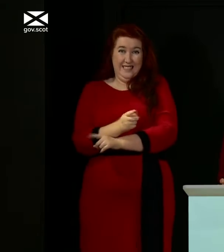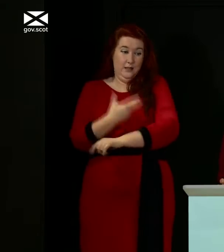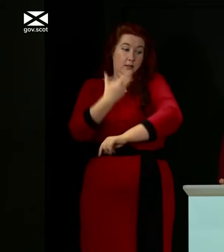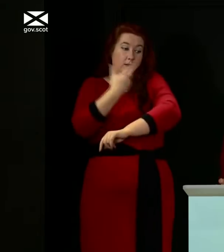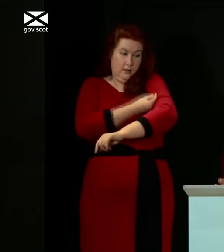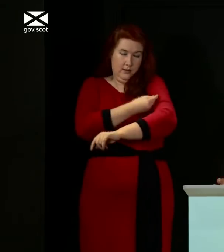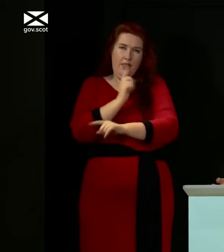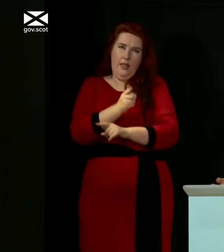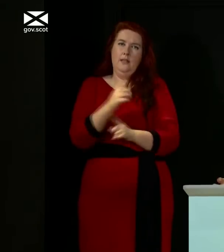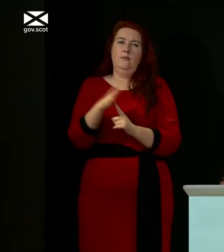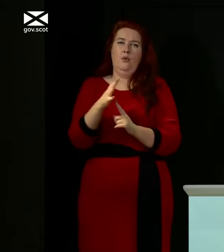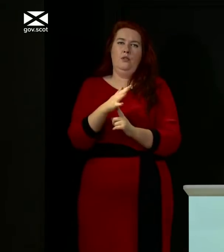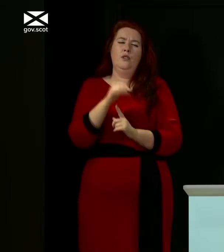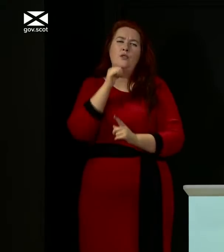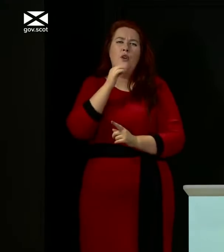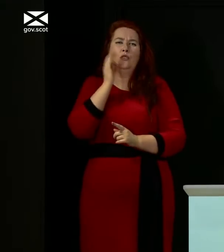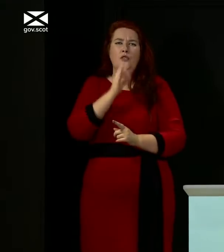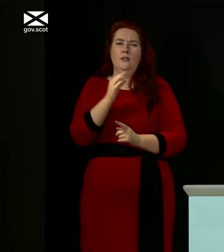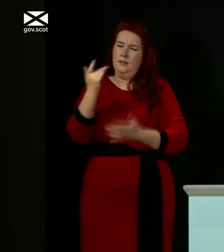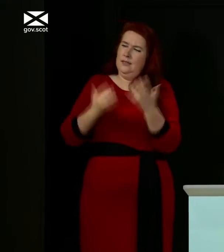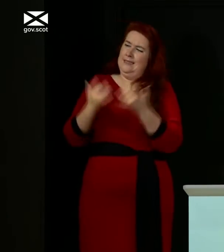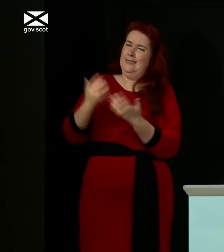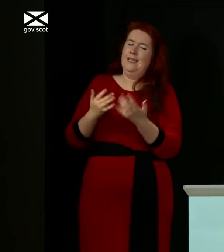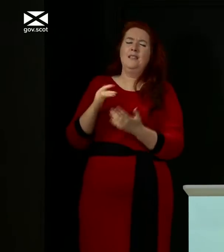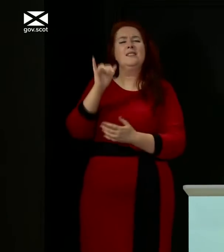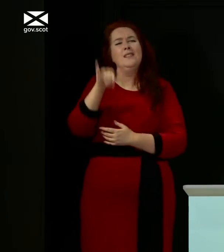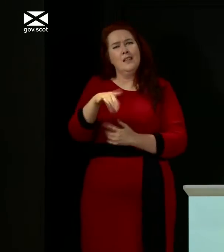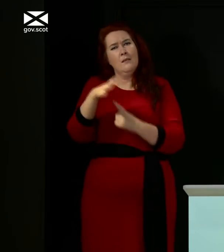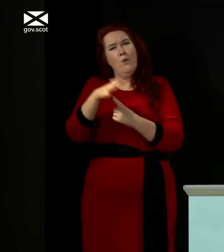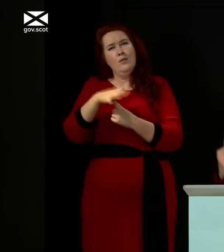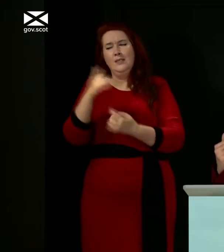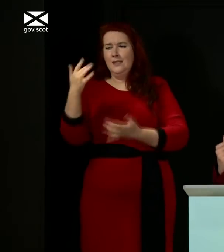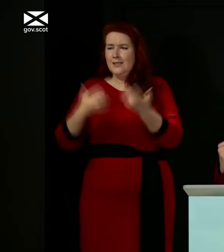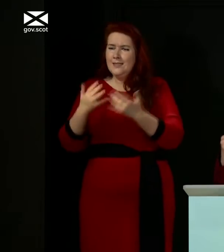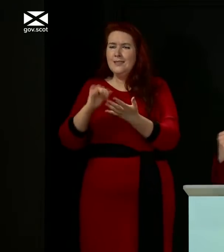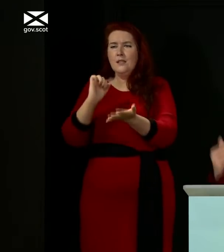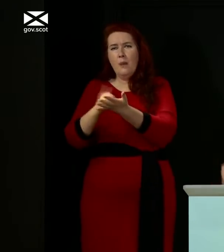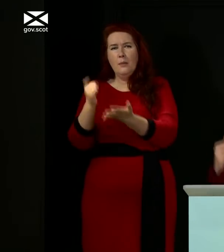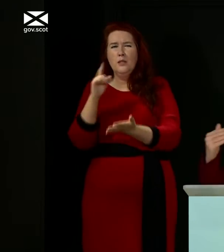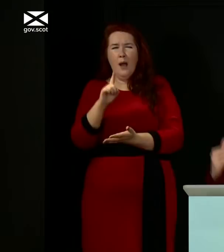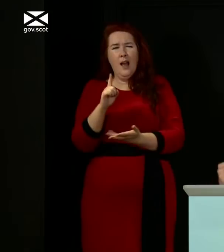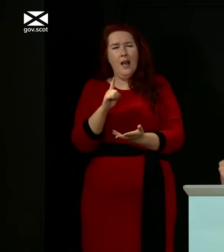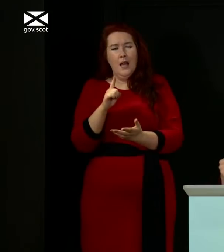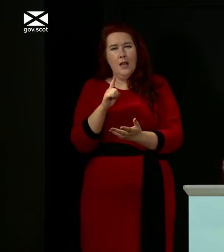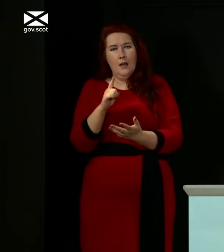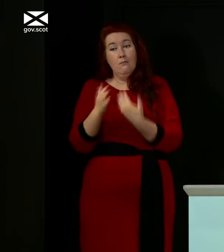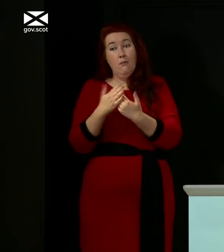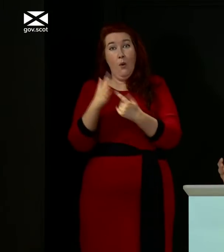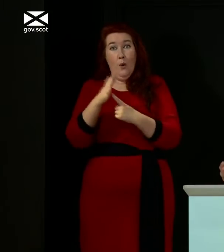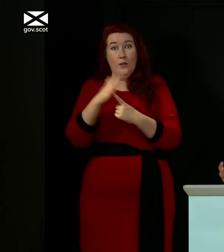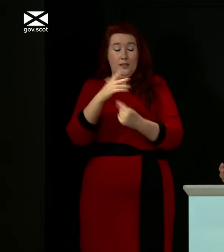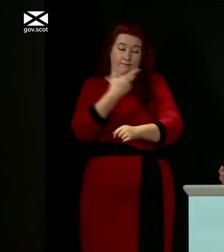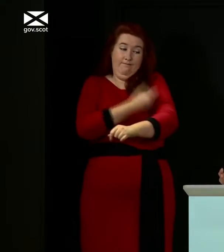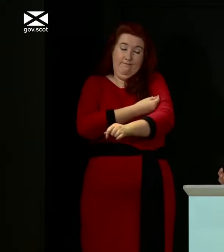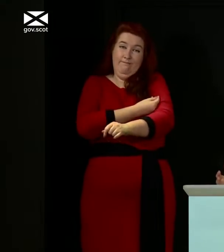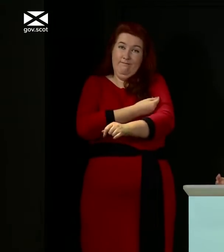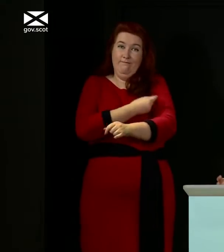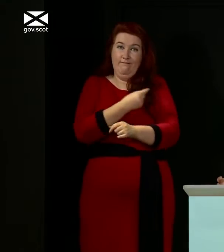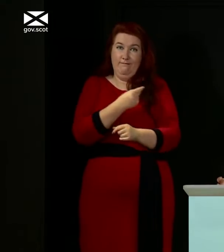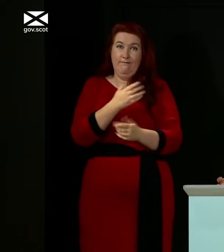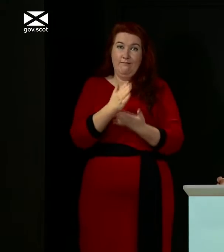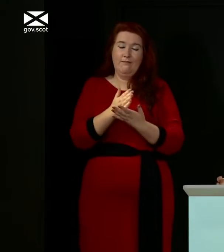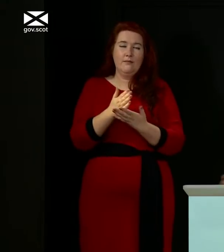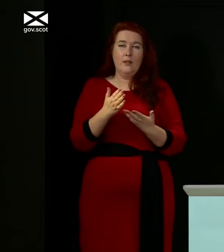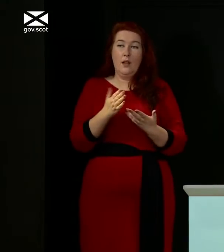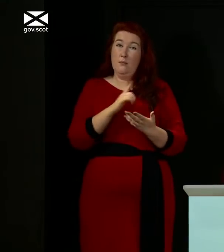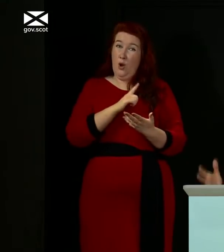of the race I'm speaking about. Of course it's important that we publish that, but we have judgments to make because we've only got so many